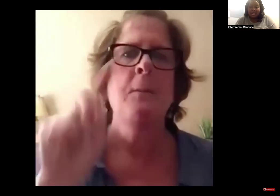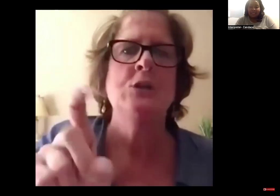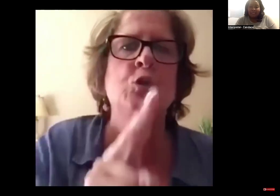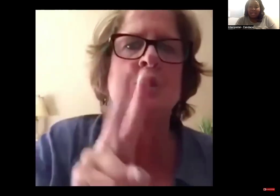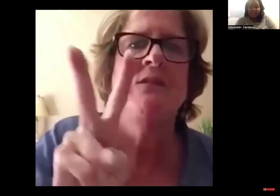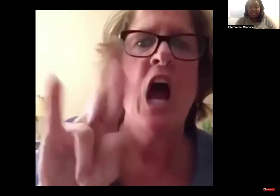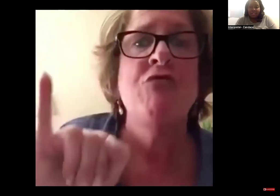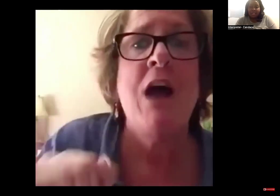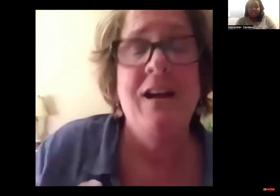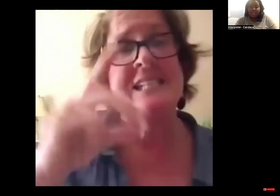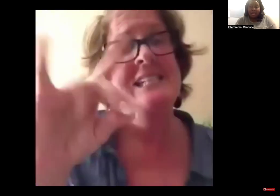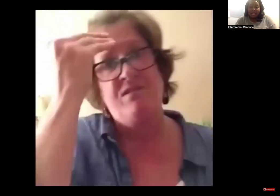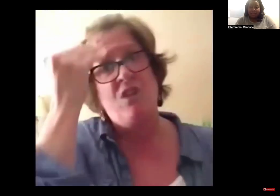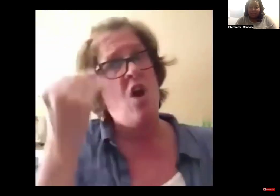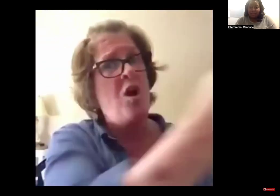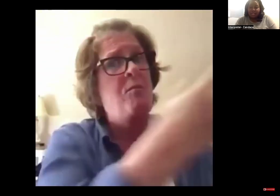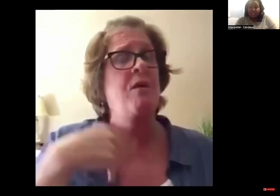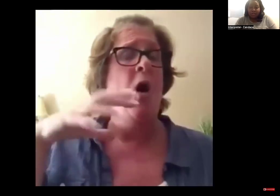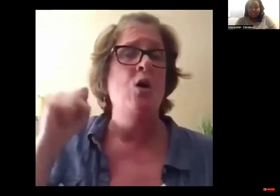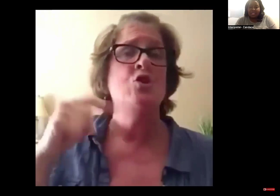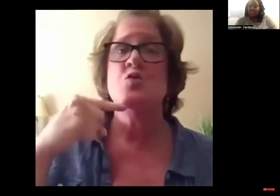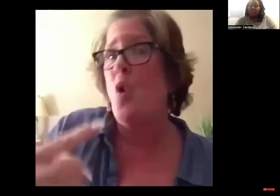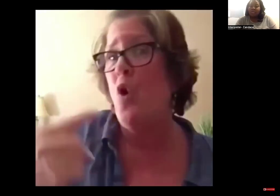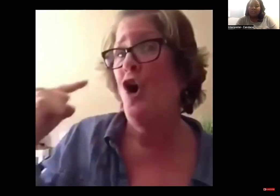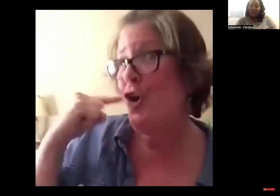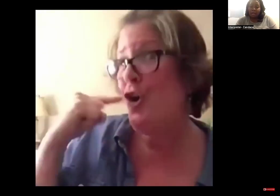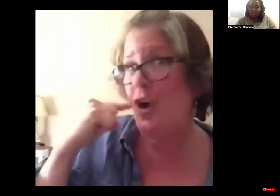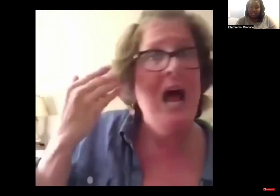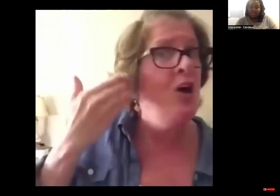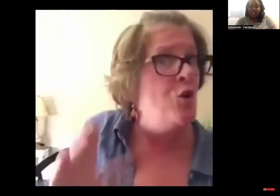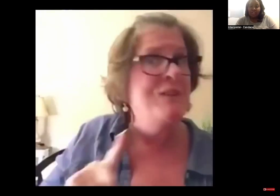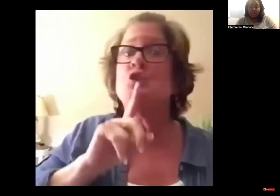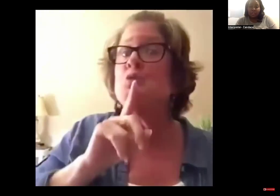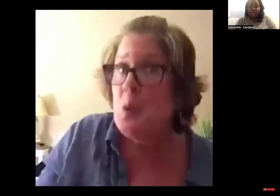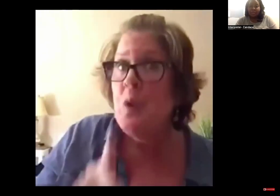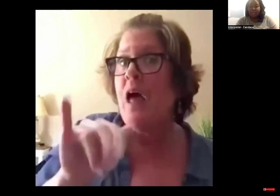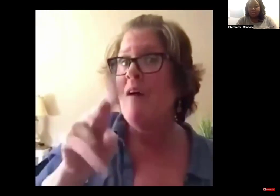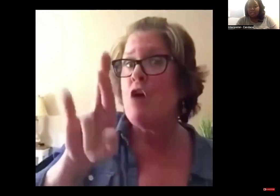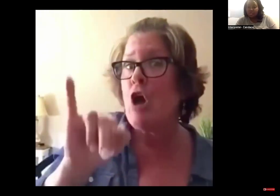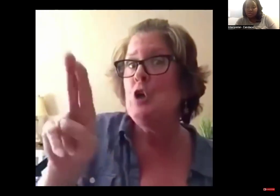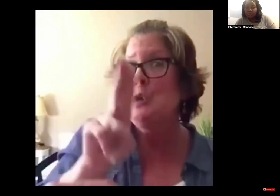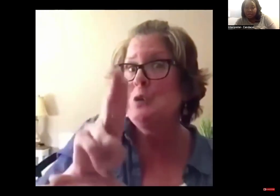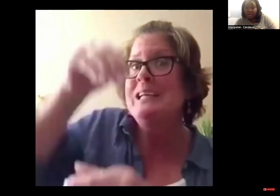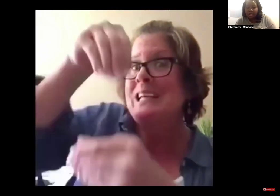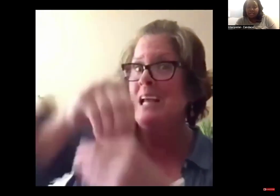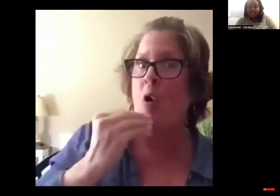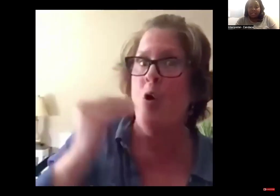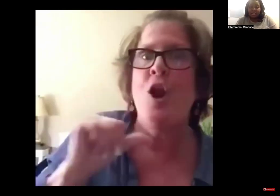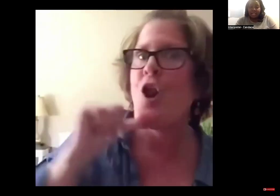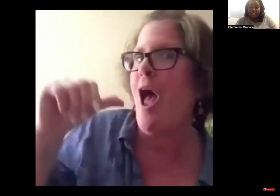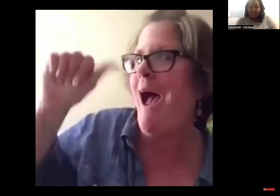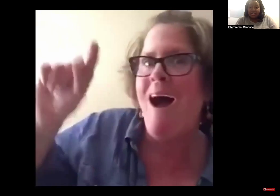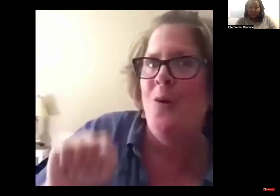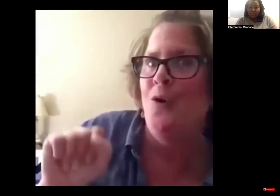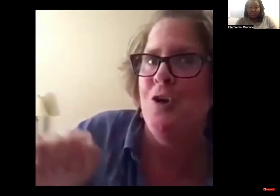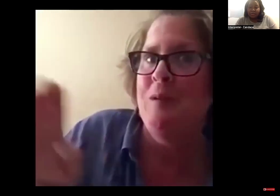stuck and I'm fed up with it. And they're forcing us to use the VRI machines. I heard, maybe it's true or not,